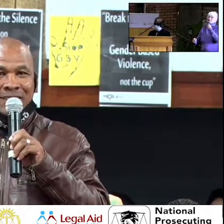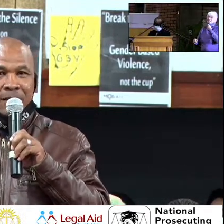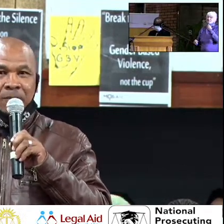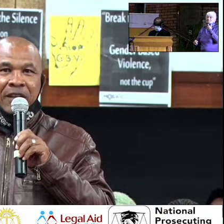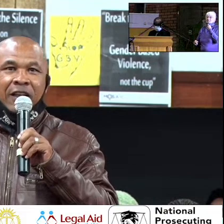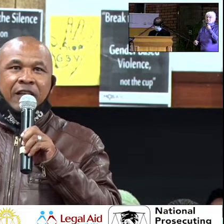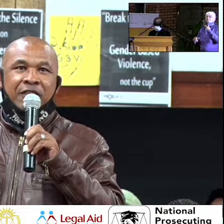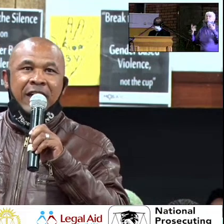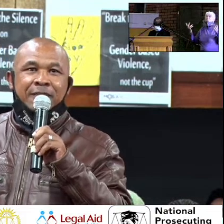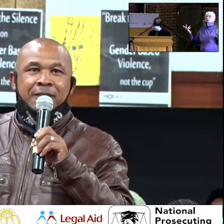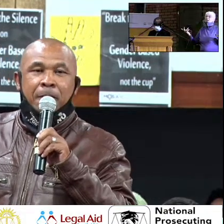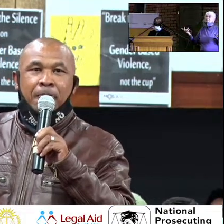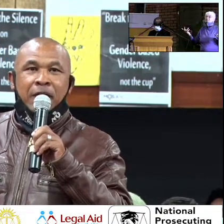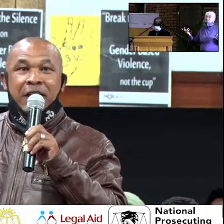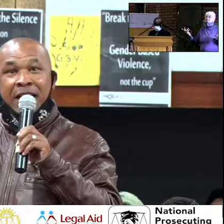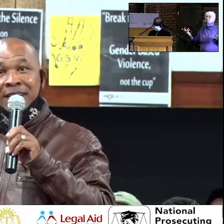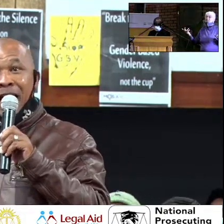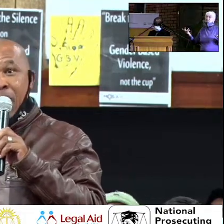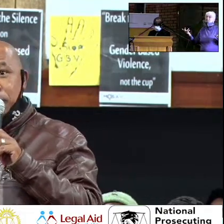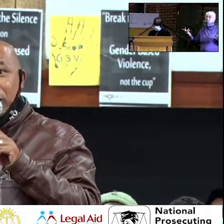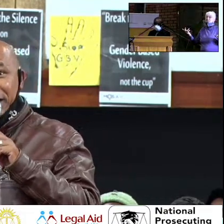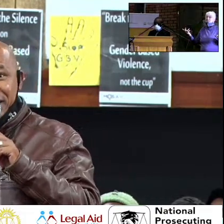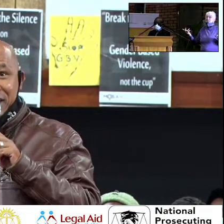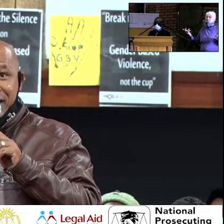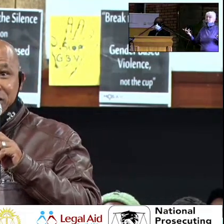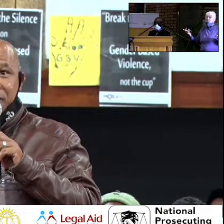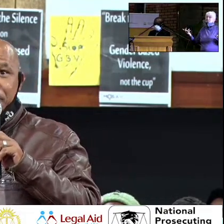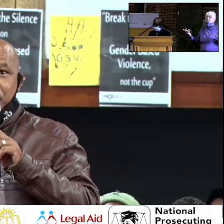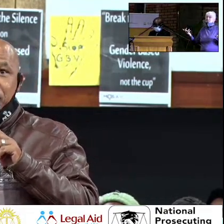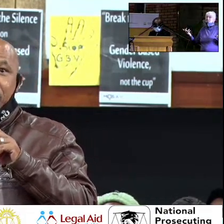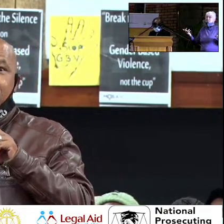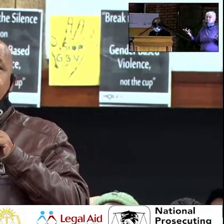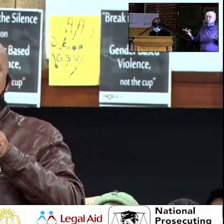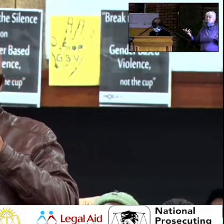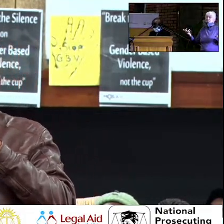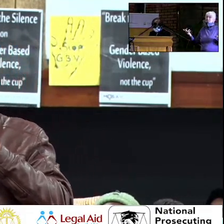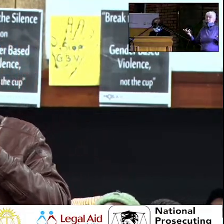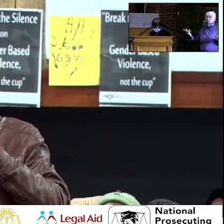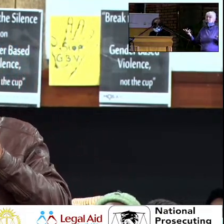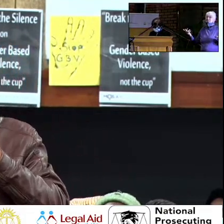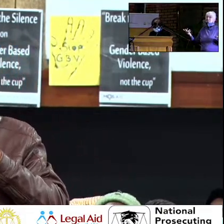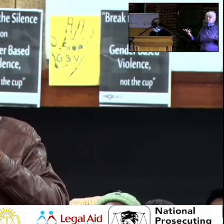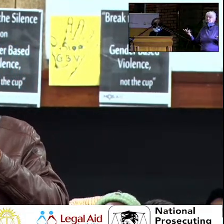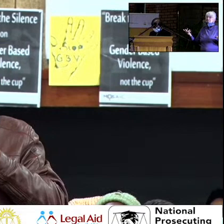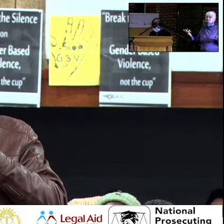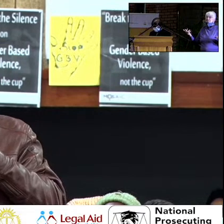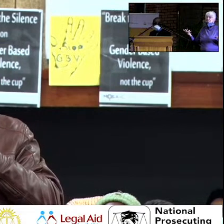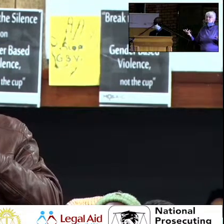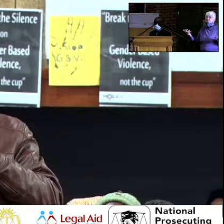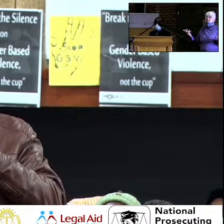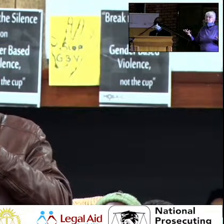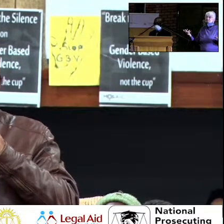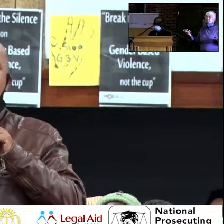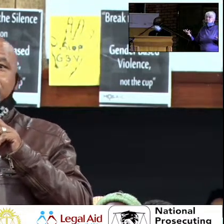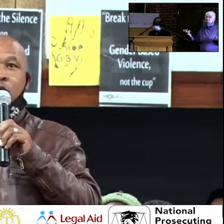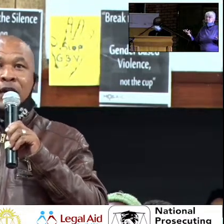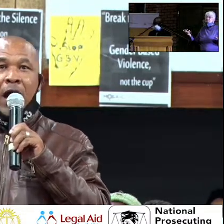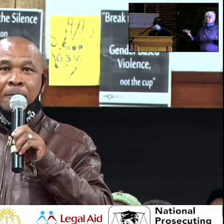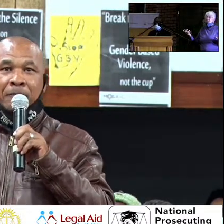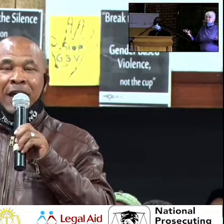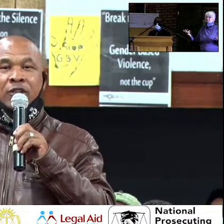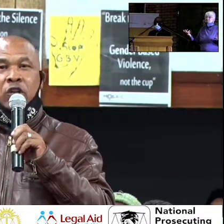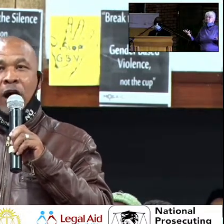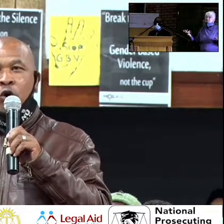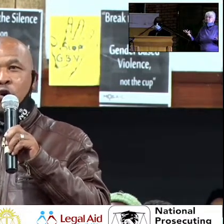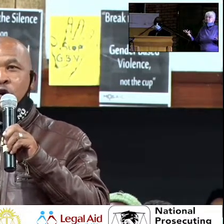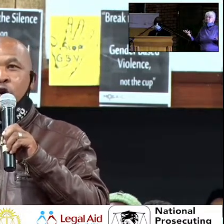is it that here at our police station, the community have to